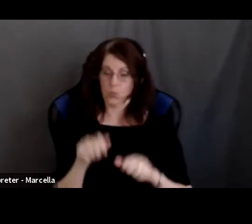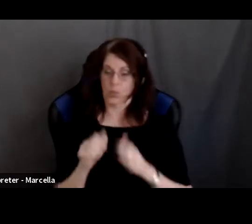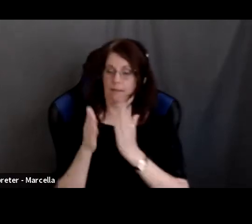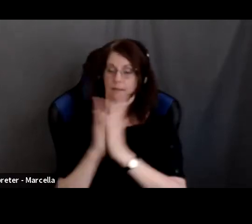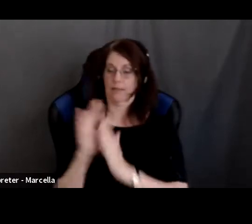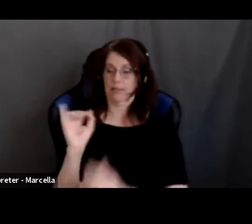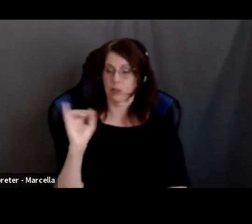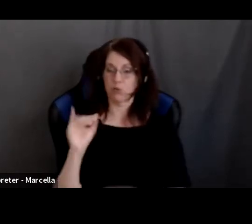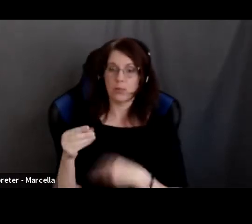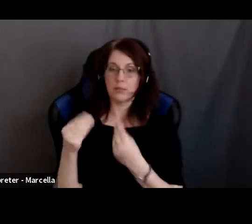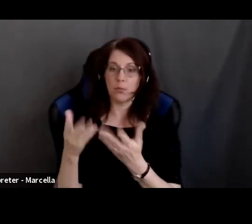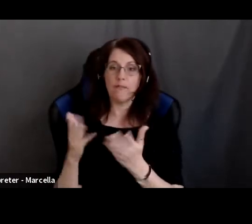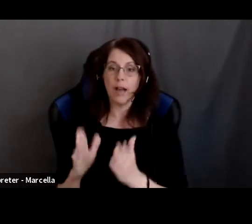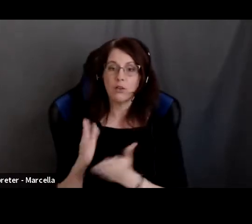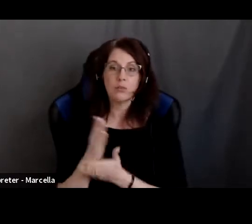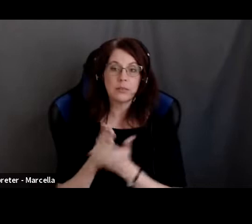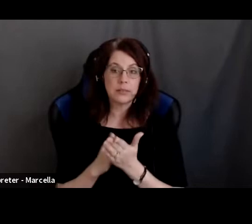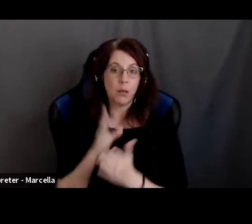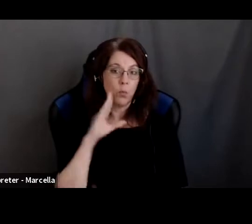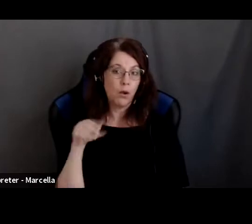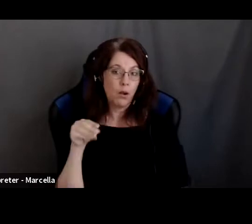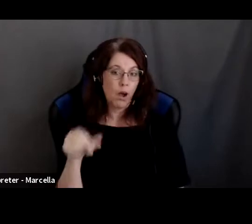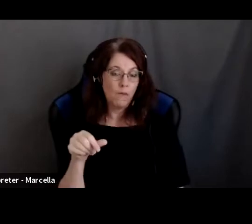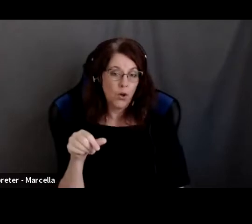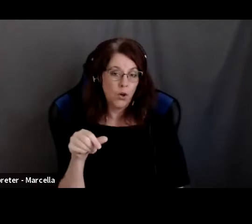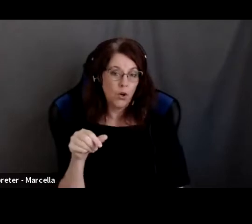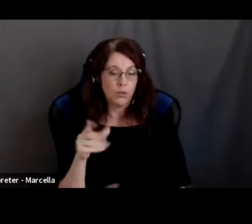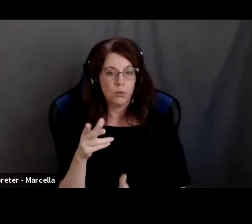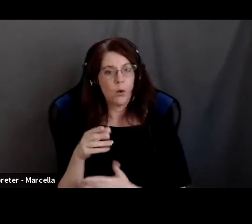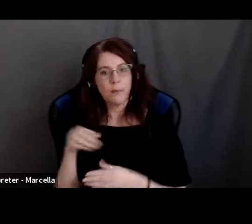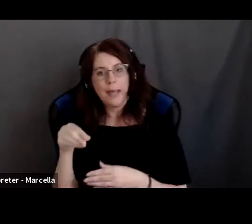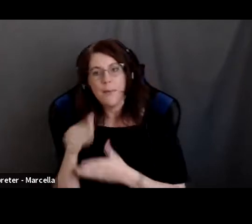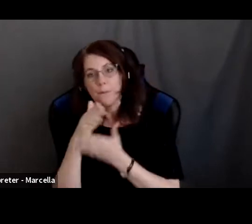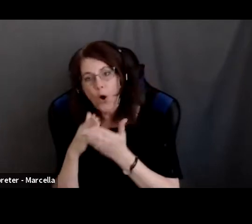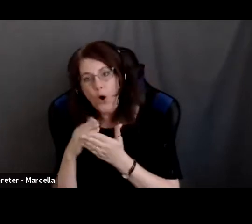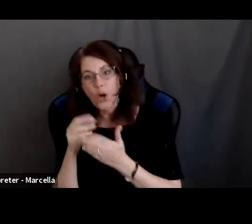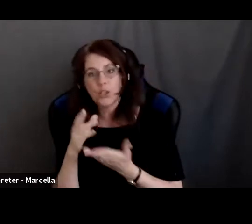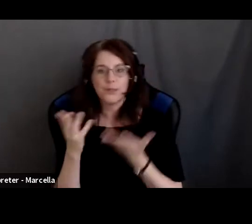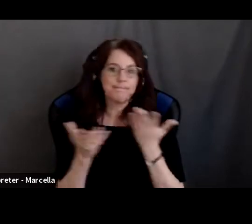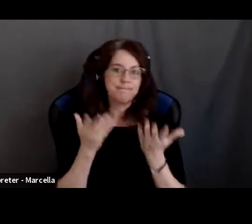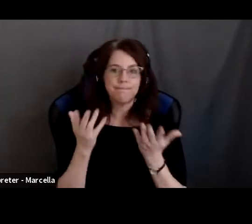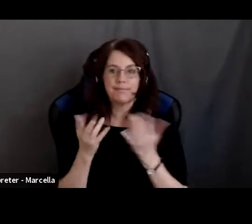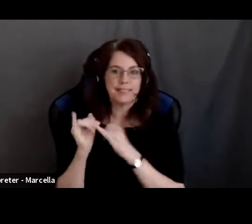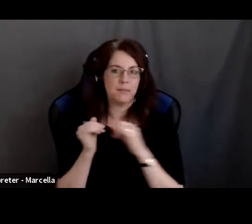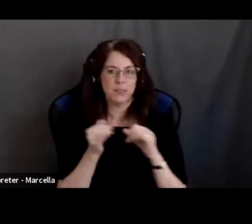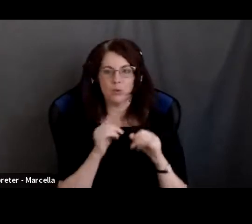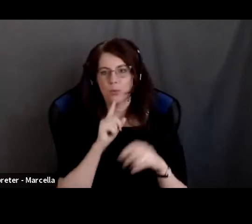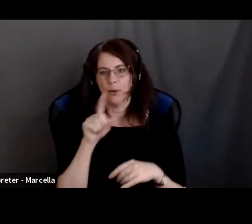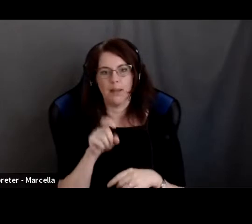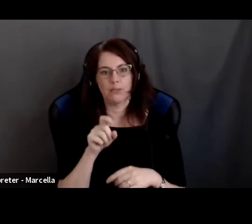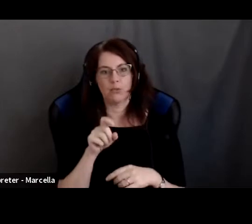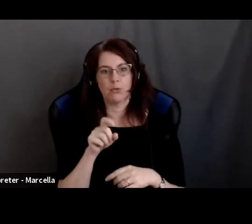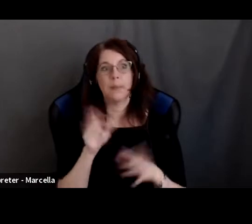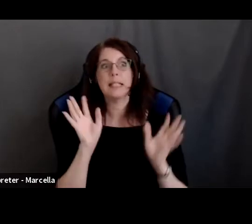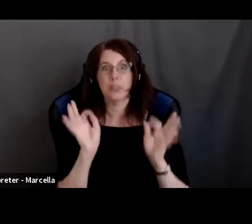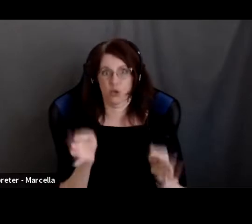provider. Some of them have covered it, or they've covered part of the cost. So it's just one of those things where you really have to be